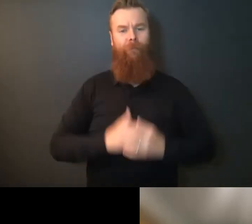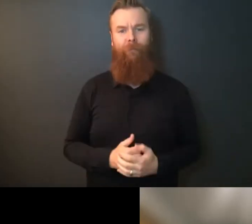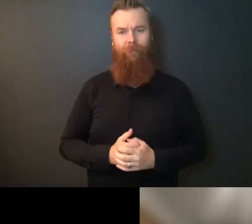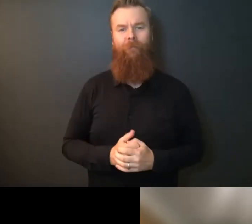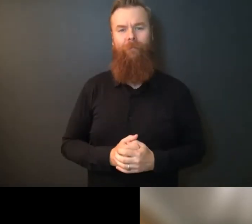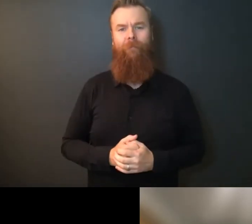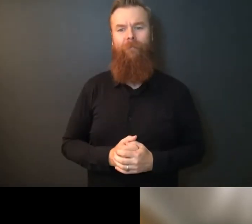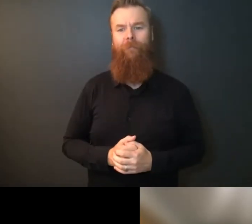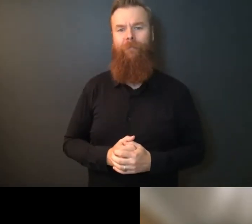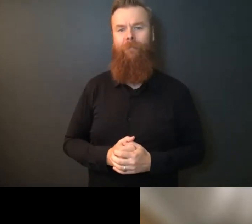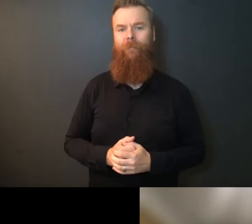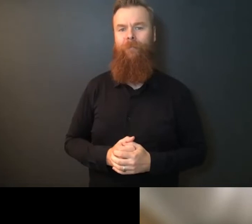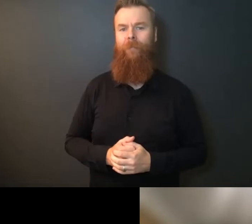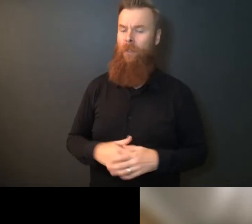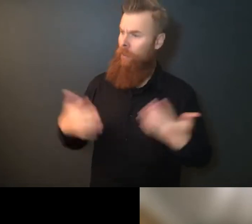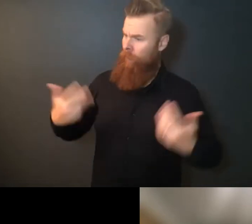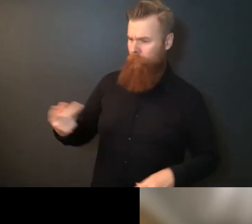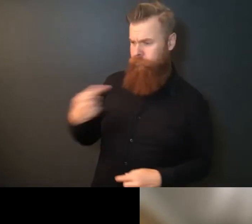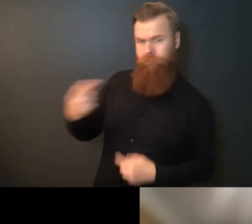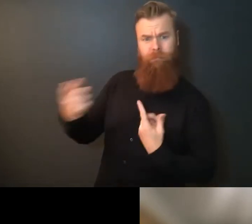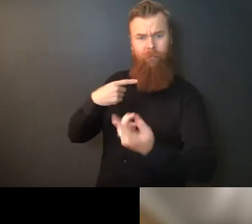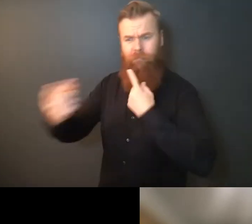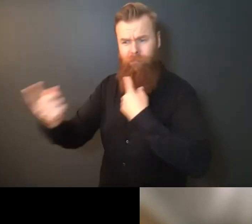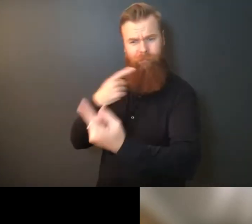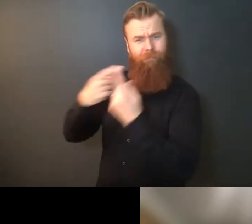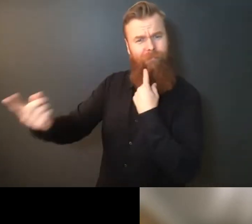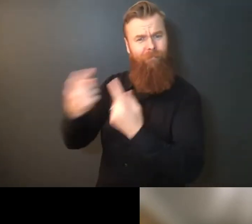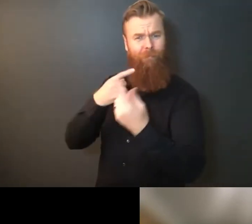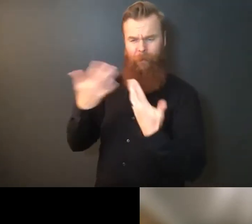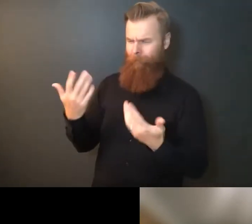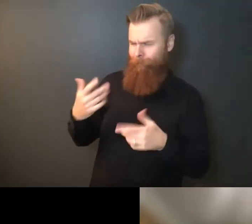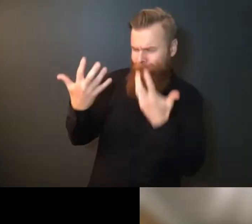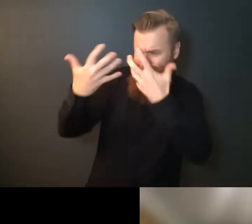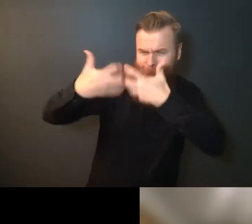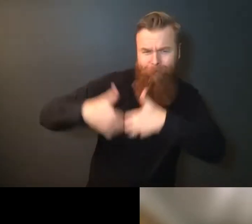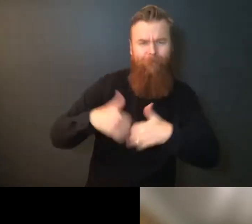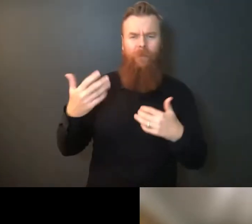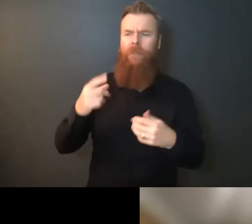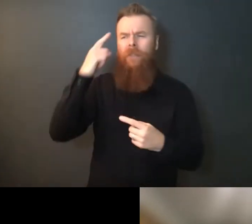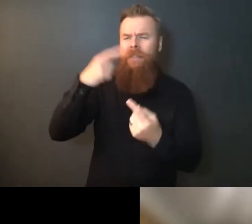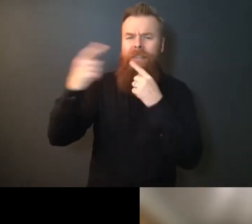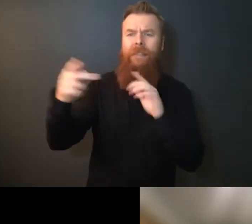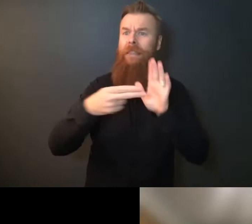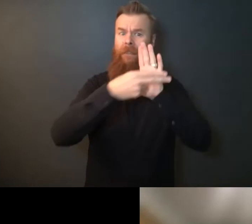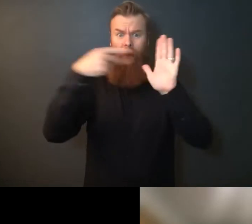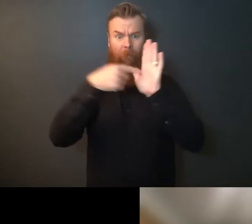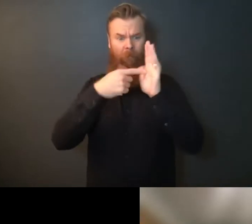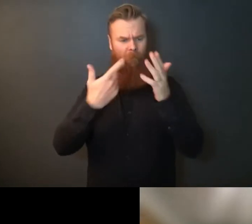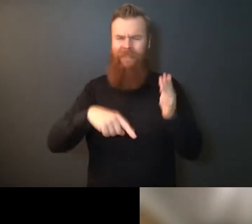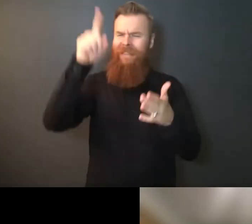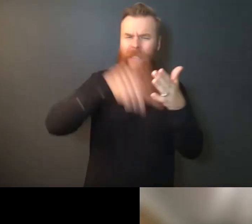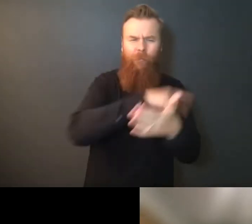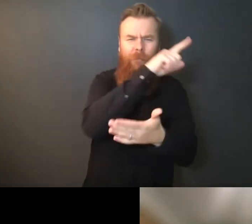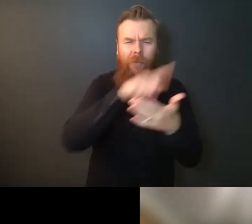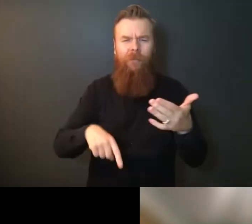together about this to really frame up, why are we talking about stigma and discrimination? Why are we talking about SBC? And how are we